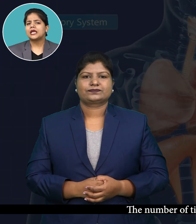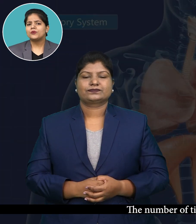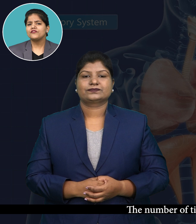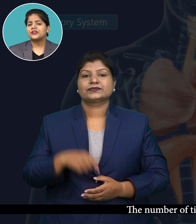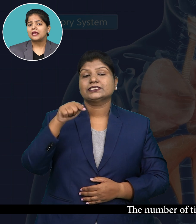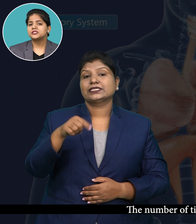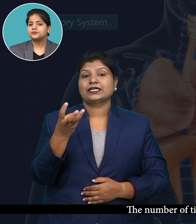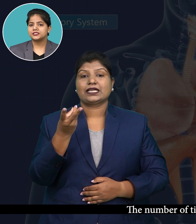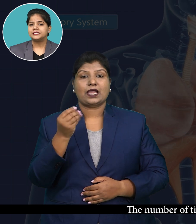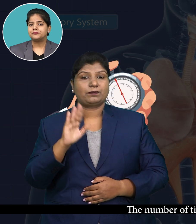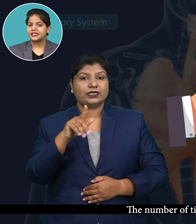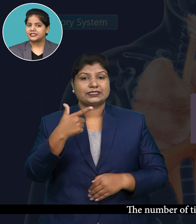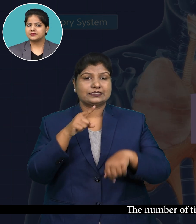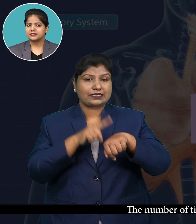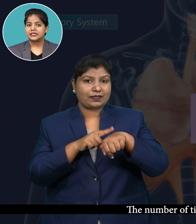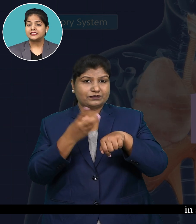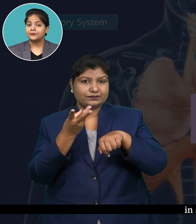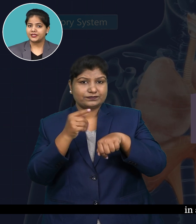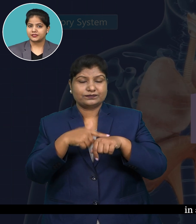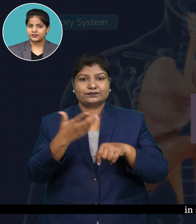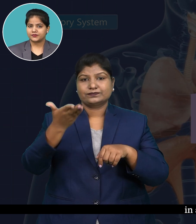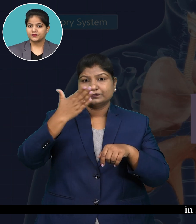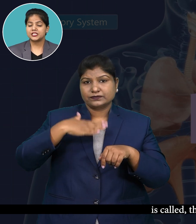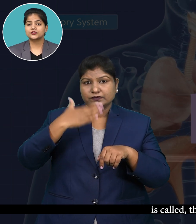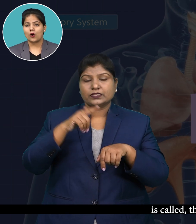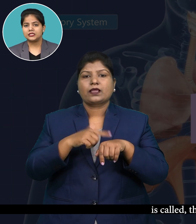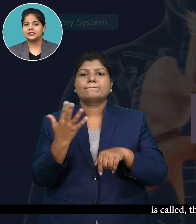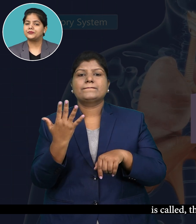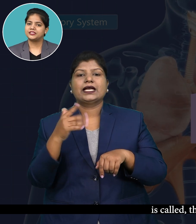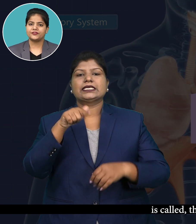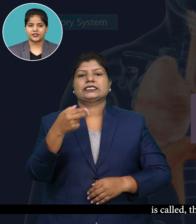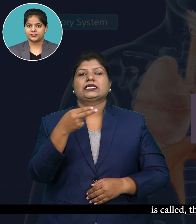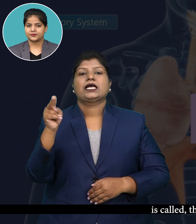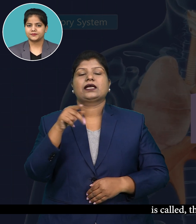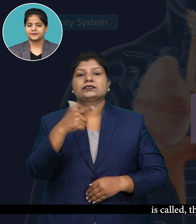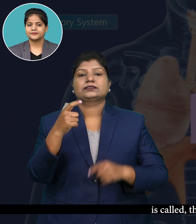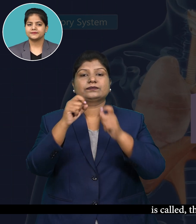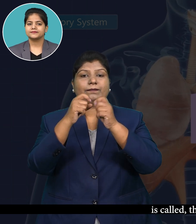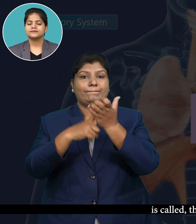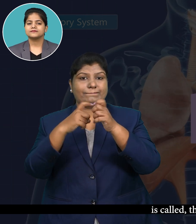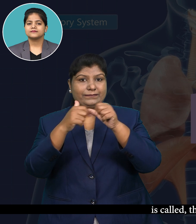The number of times a person breathes in a minute is called the breathing rate.